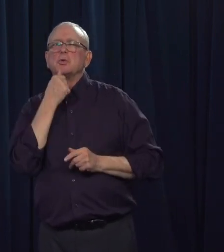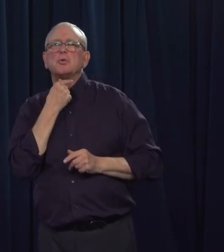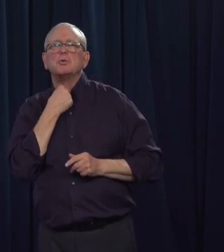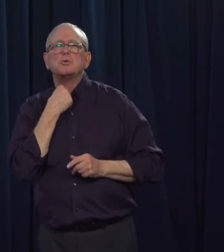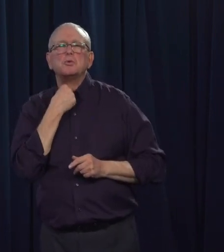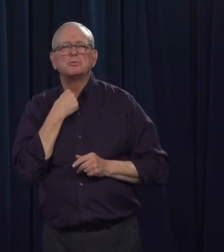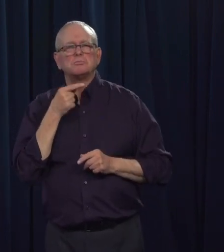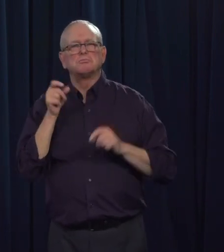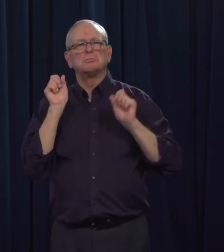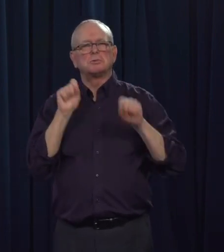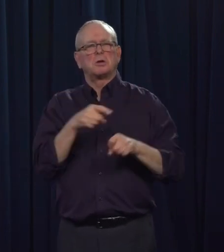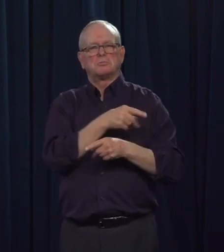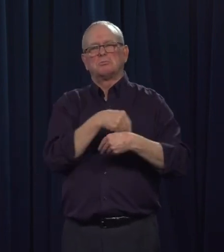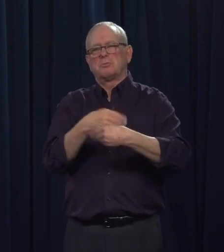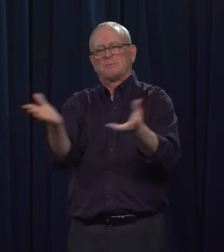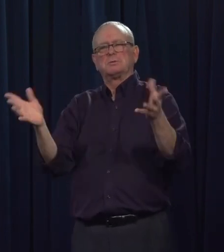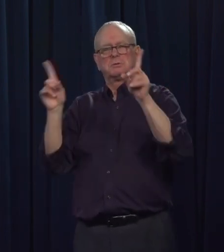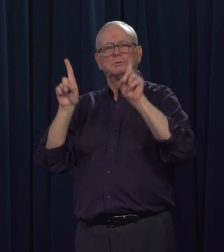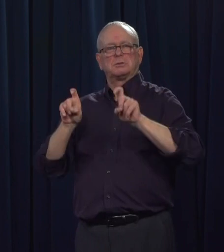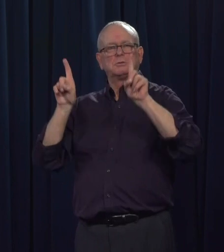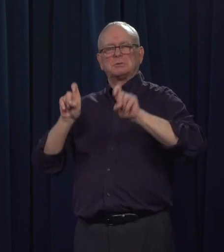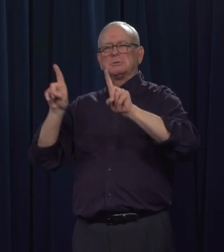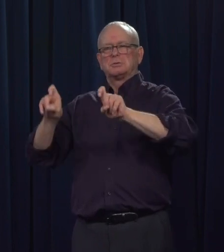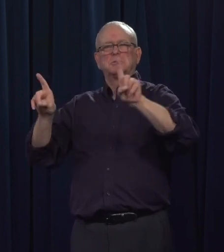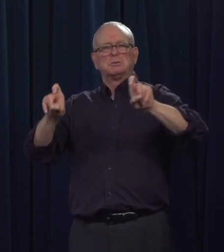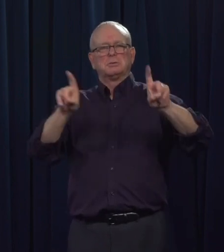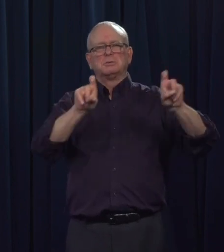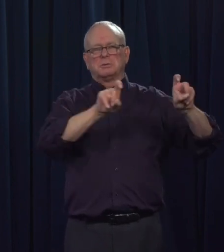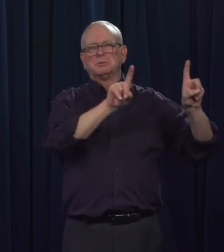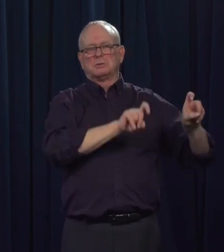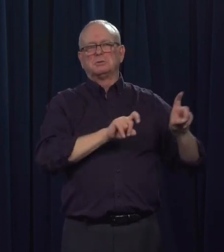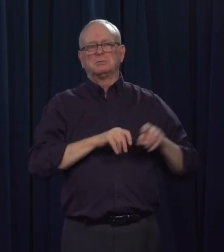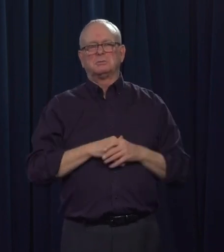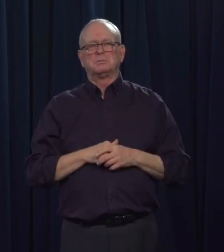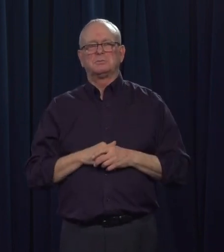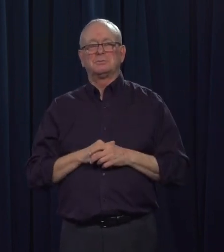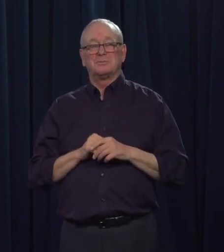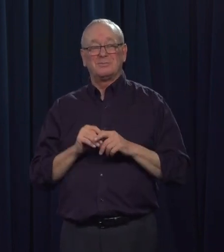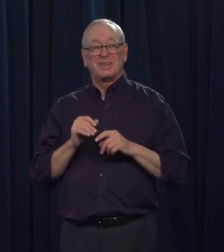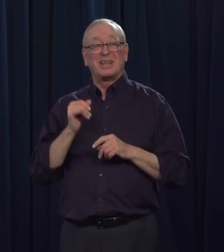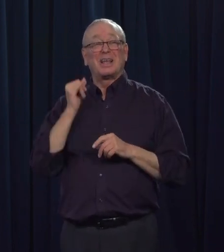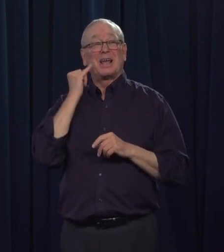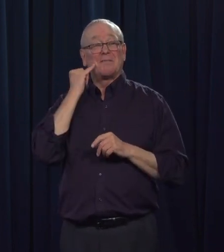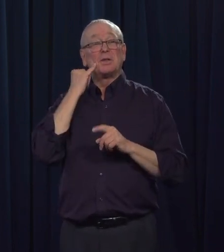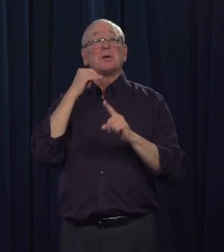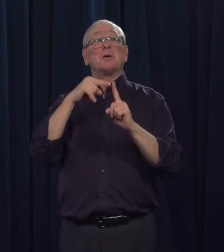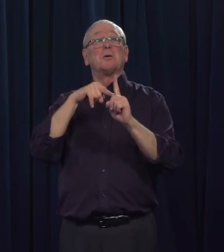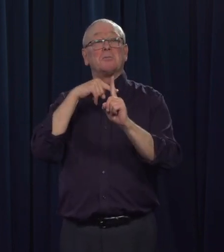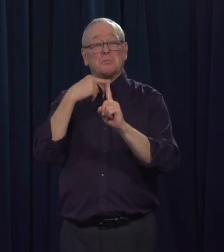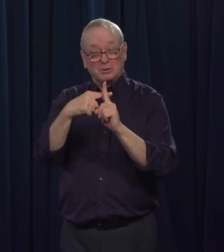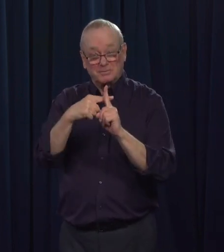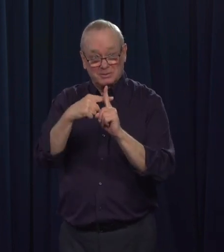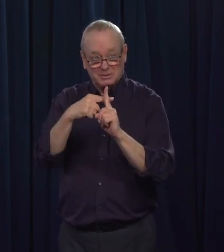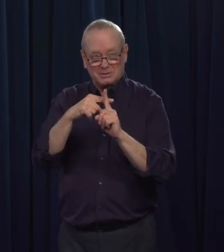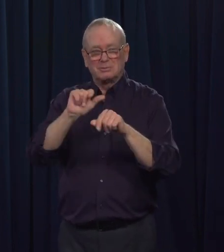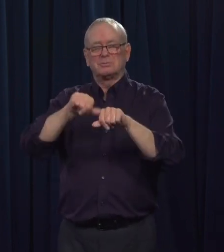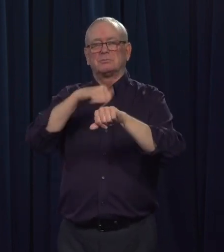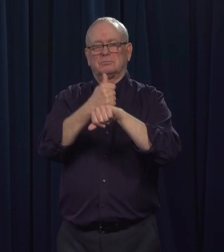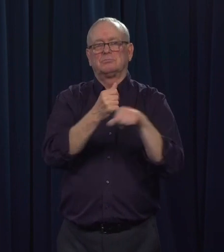any cases and put measures around them to contain it. But that, obviously, again, as you've mentioned, with